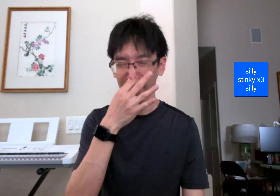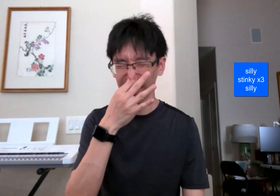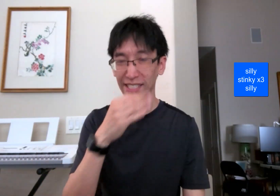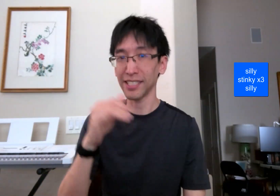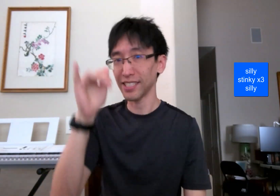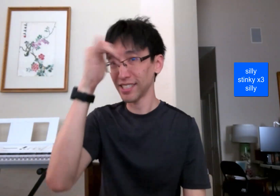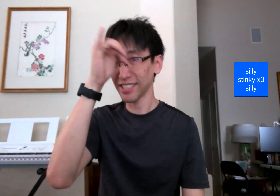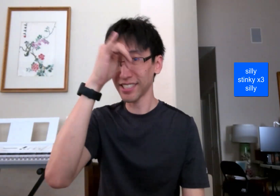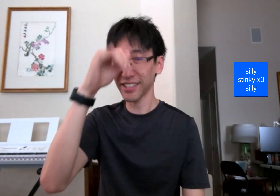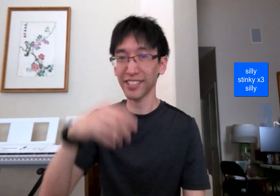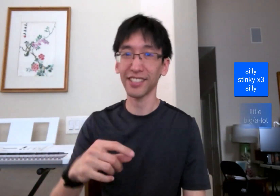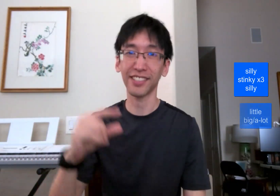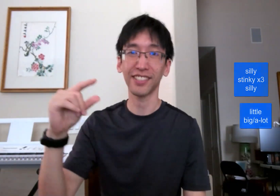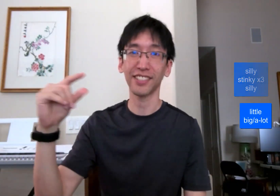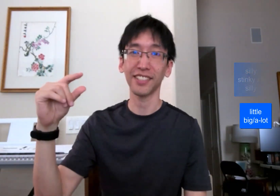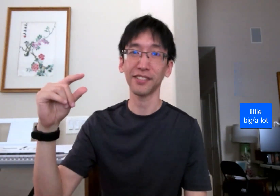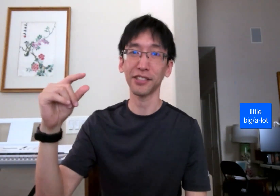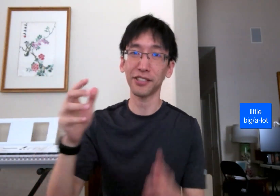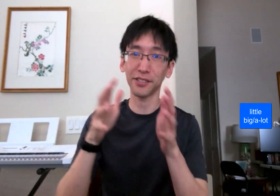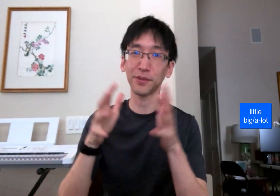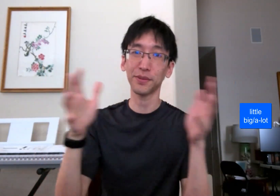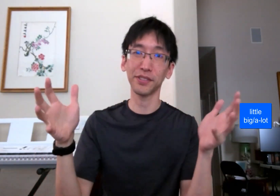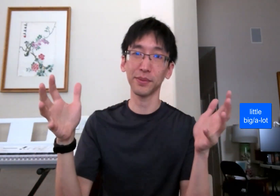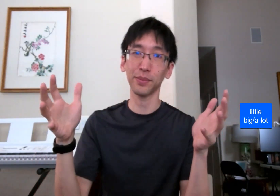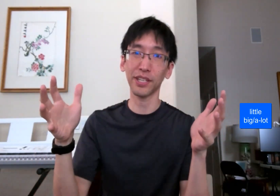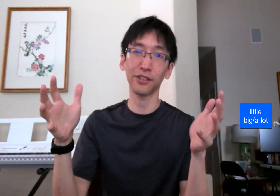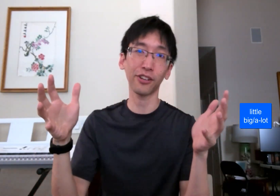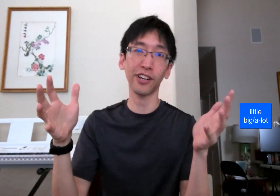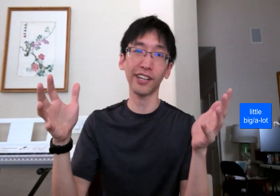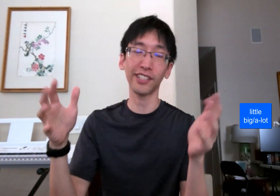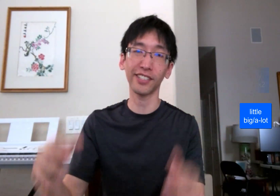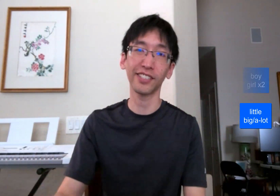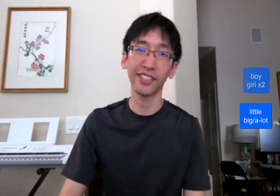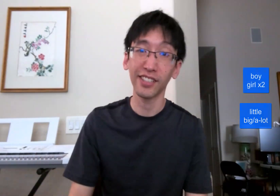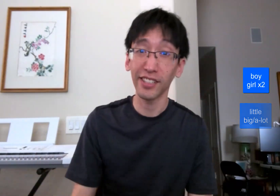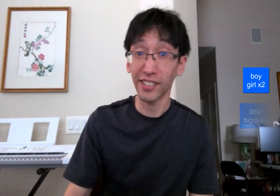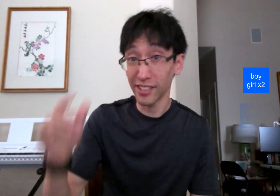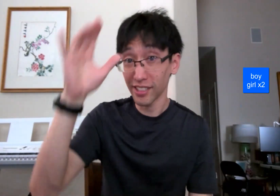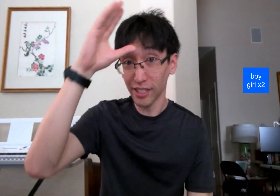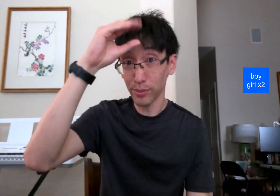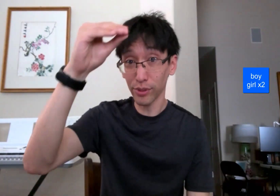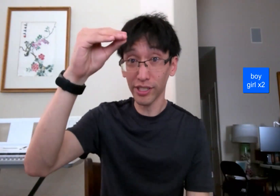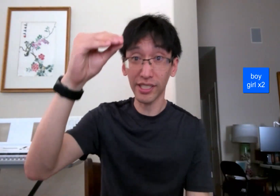Stinky, silly, little, big or a lot. You know, boys,